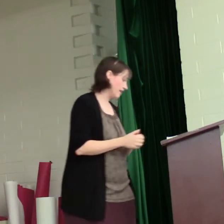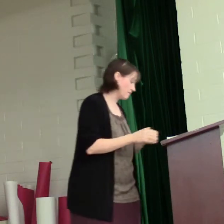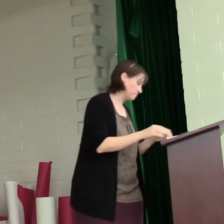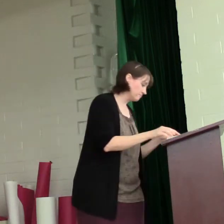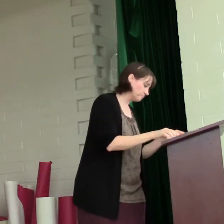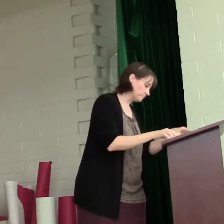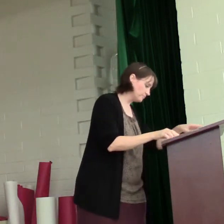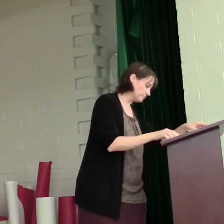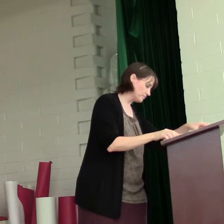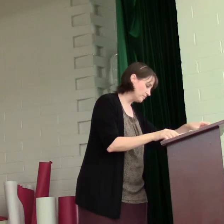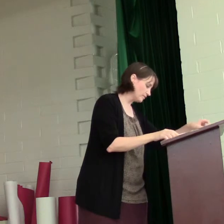prepared.